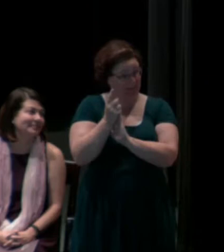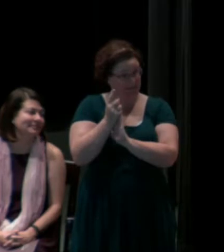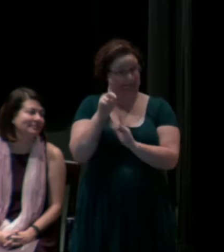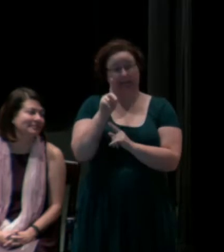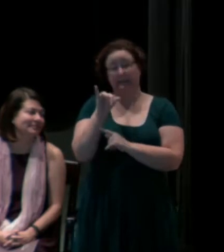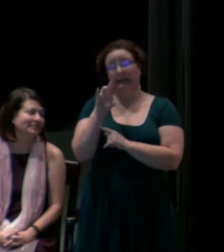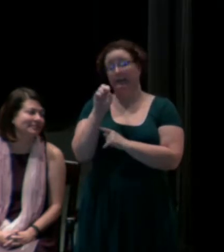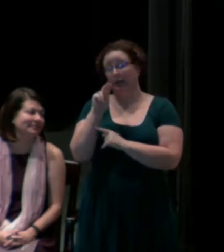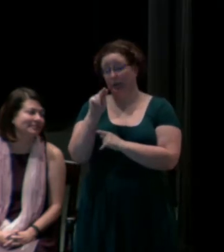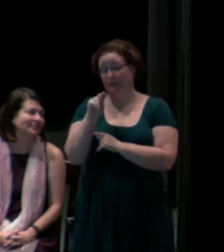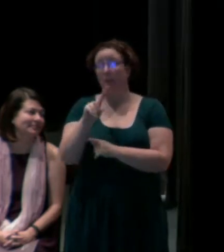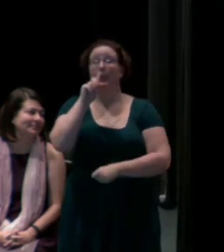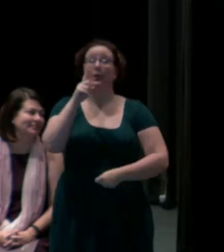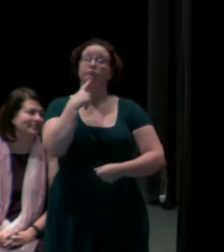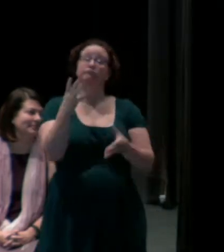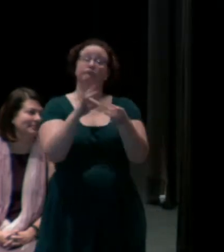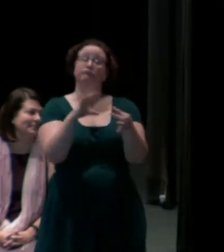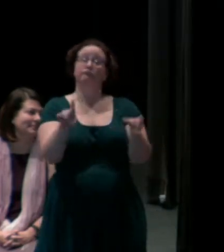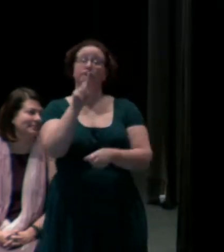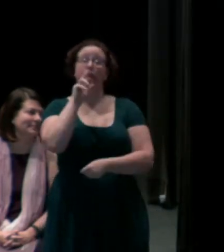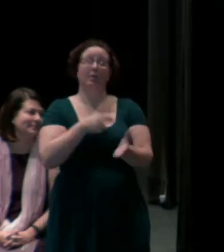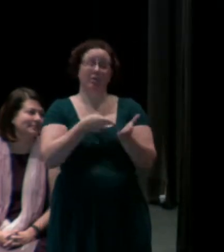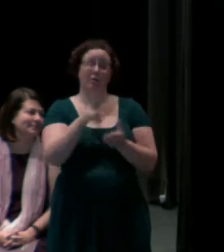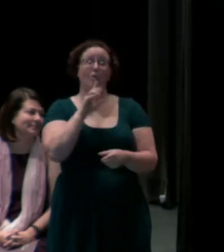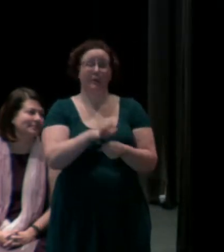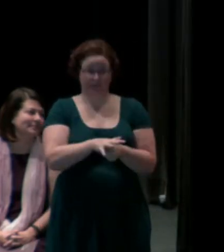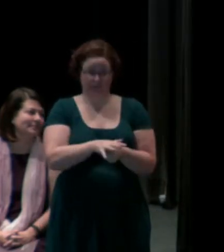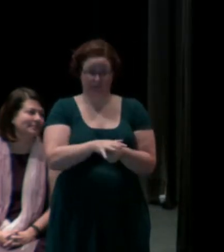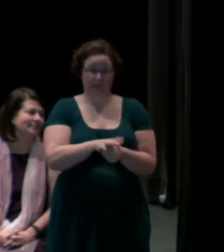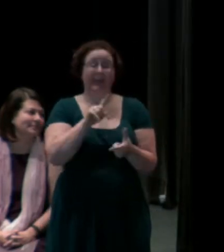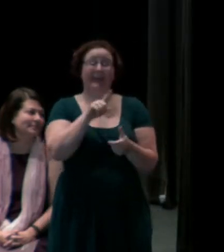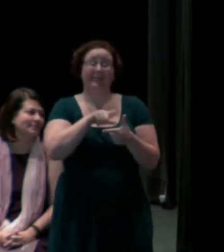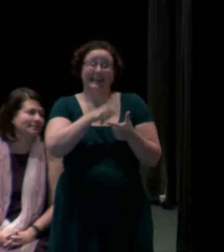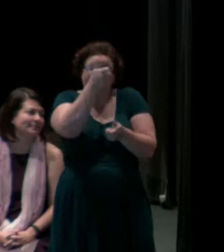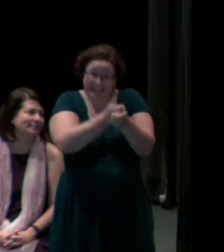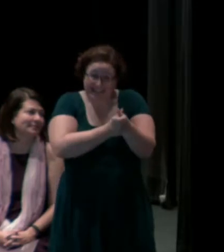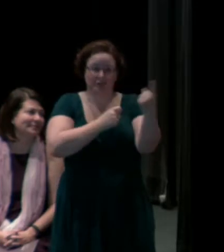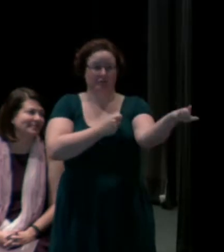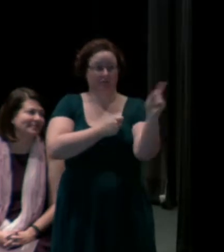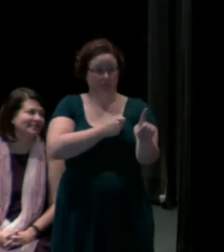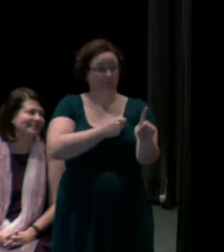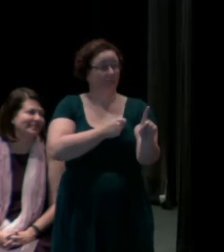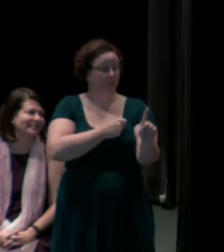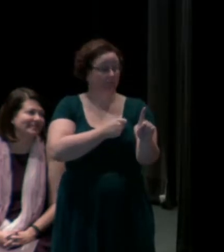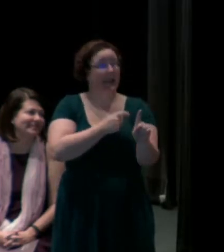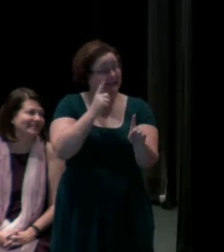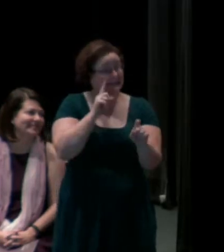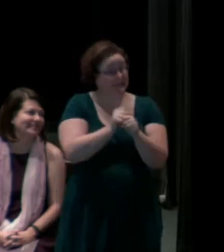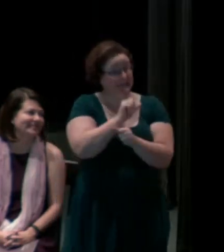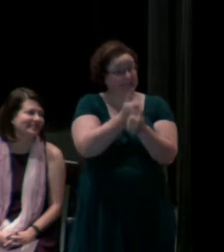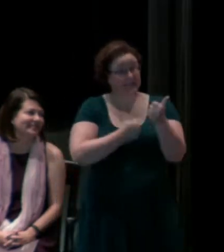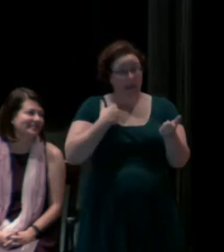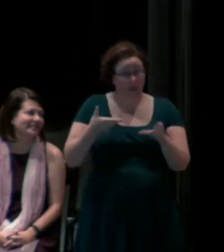will lead us in the recitation of the Agnes Scott Honor Pledge. And then each of us, and actually it is each of us,